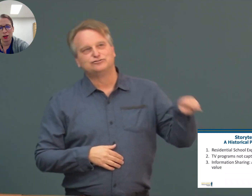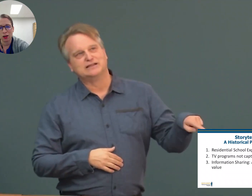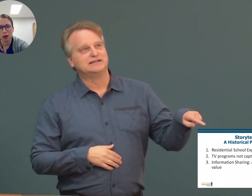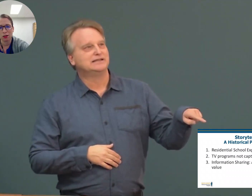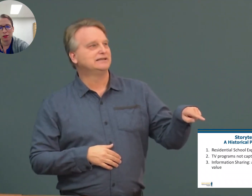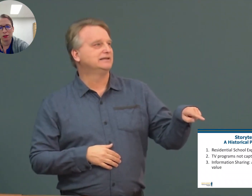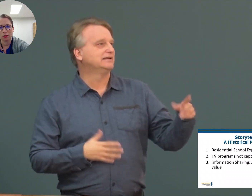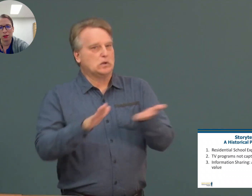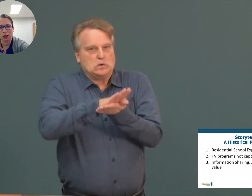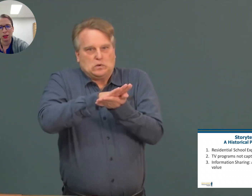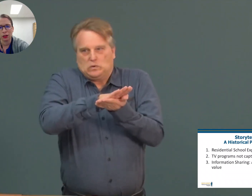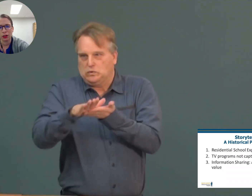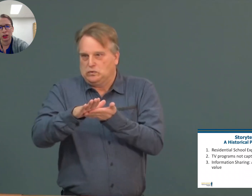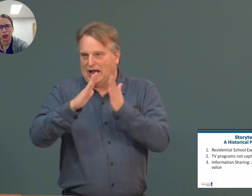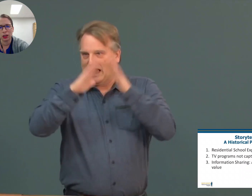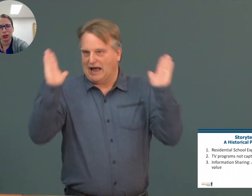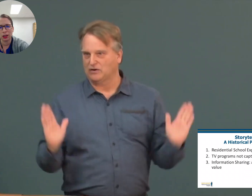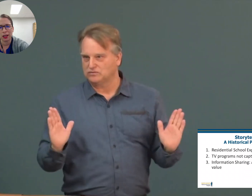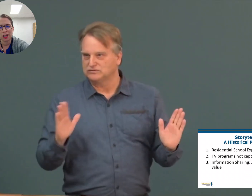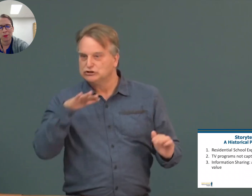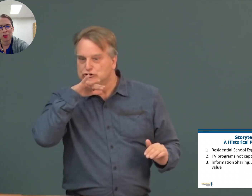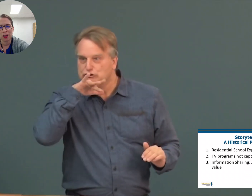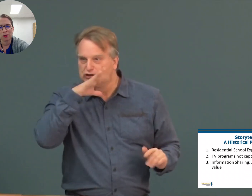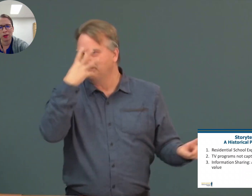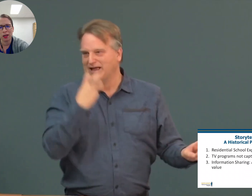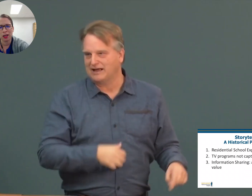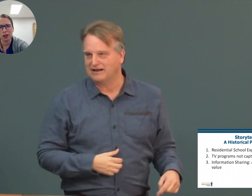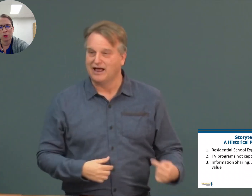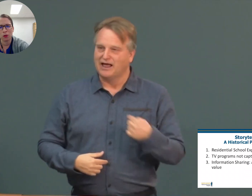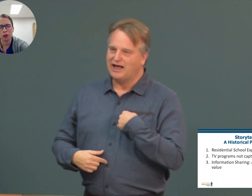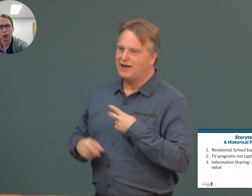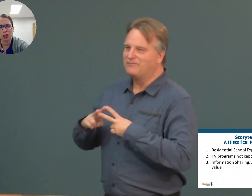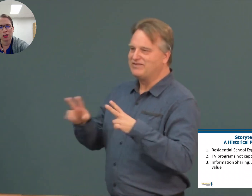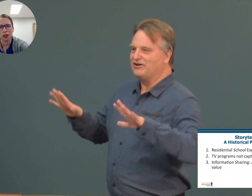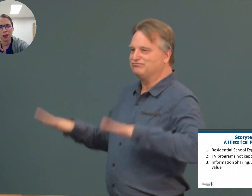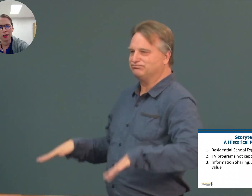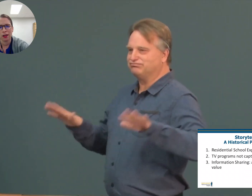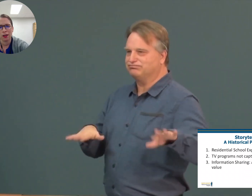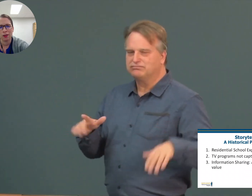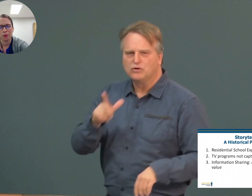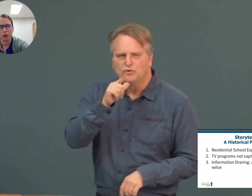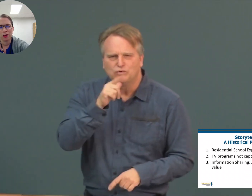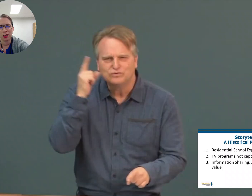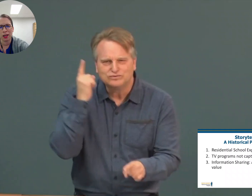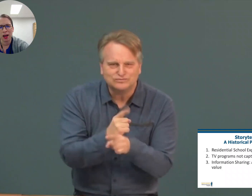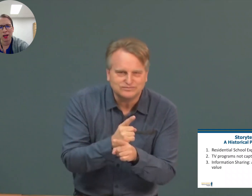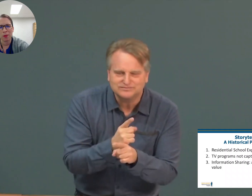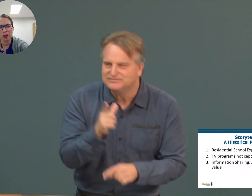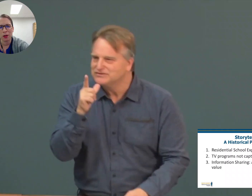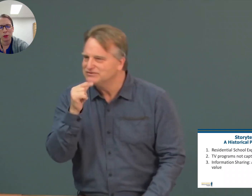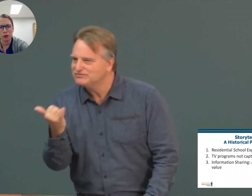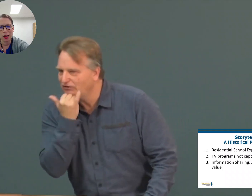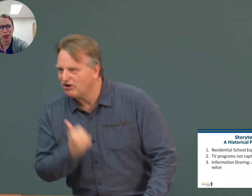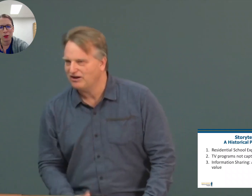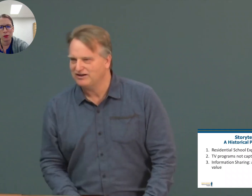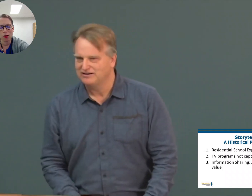long. She likes to keep the house very neat and orderly, but I'm very laid back about that. Who's right and who's wrong?